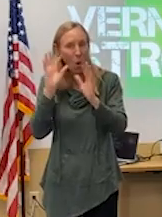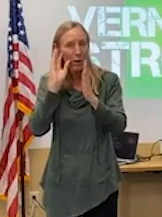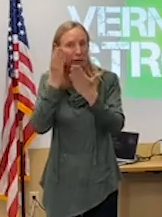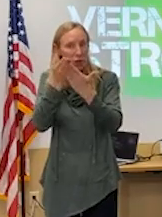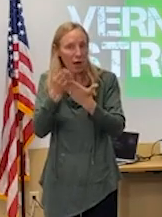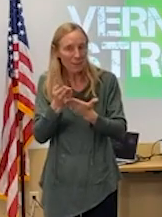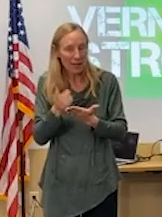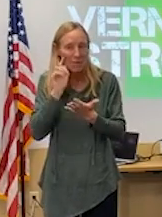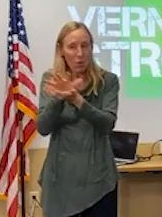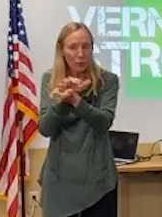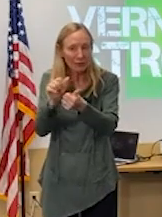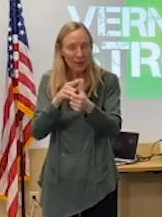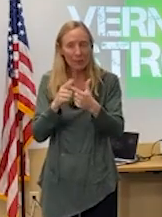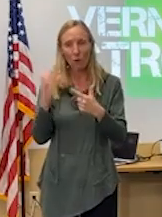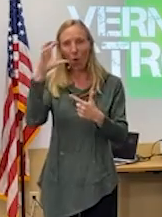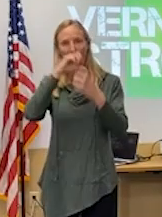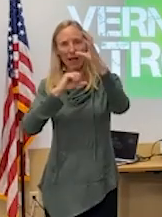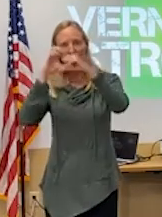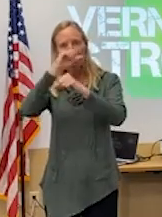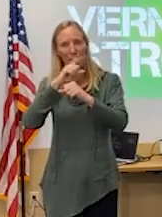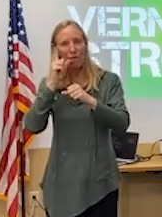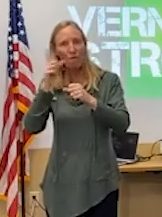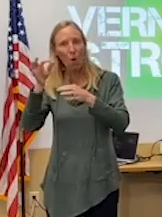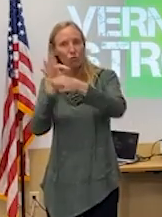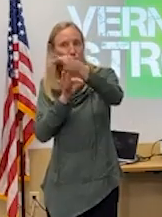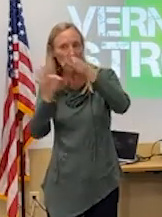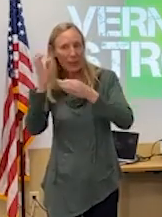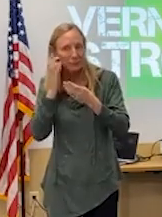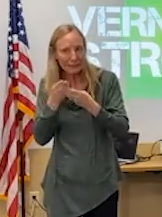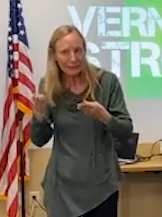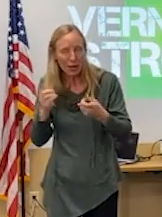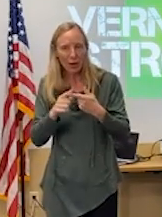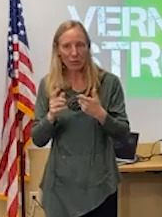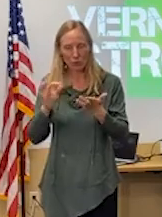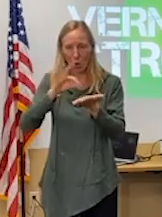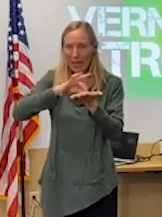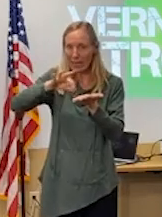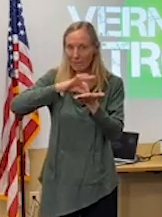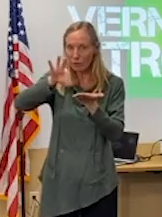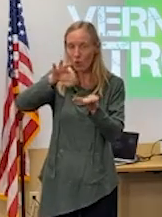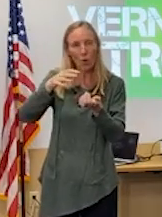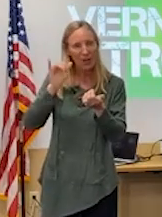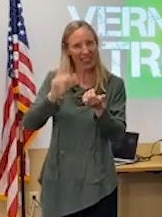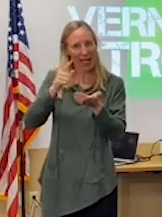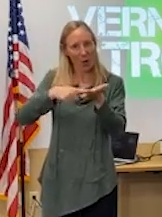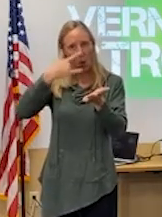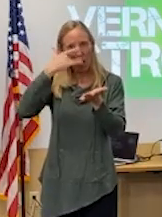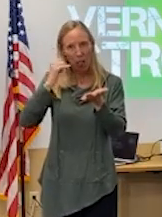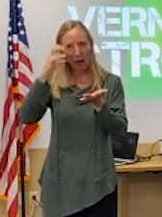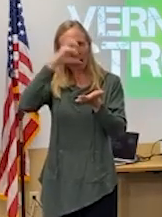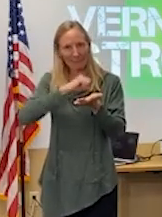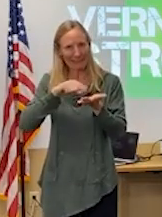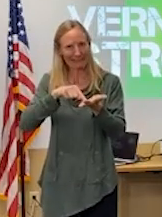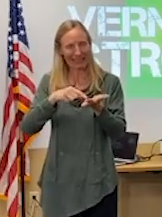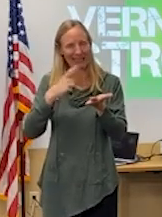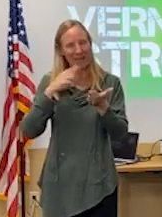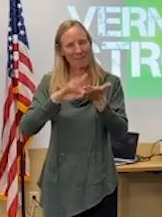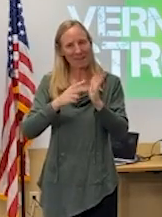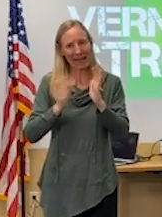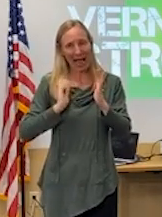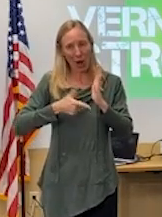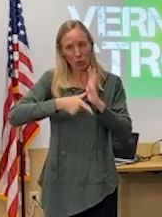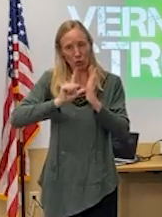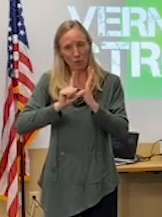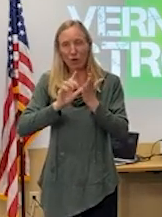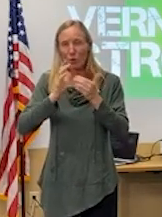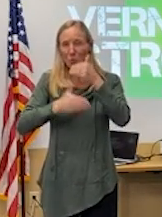or estimates for replacement materials or inventory. This is slowing down the review process, so we're